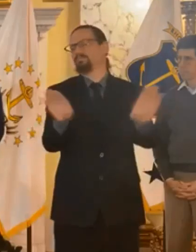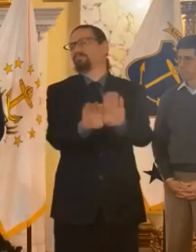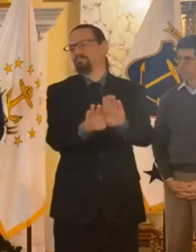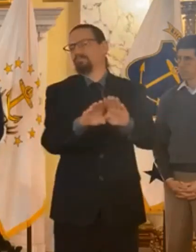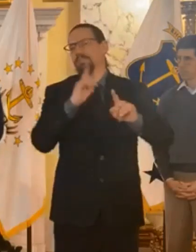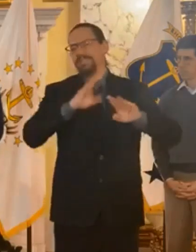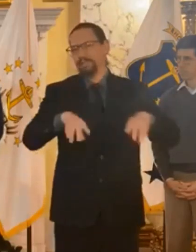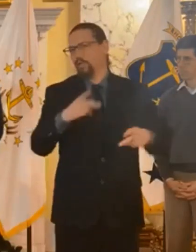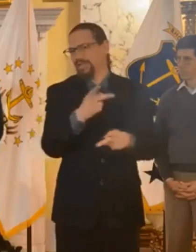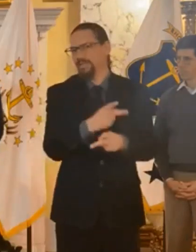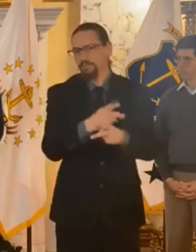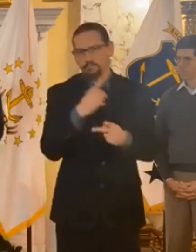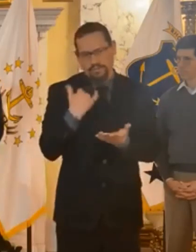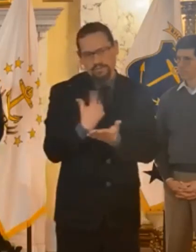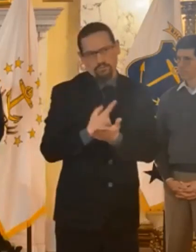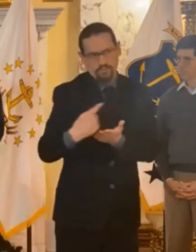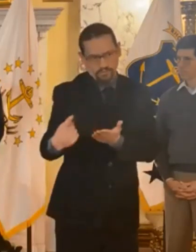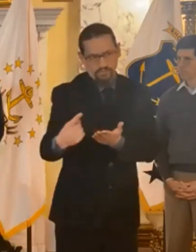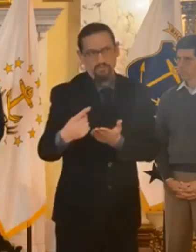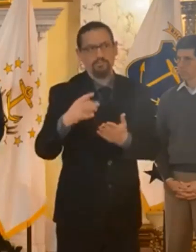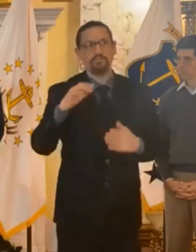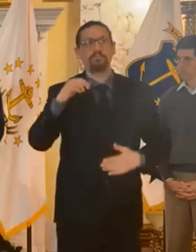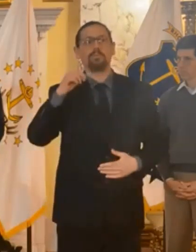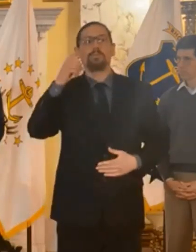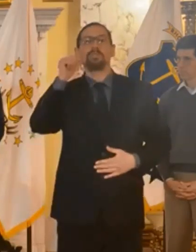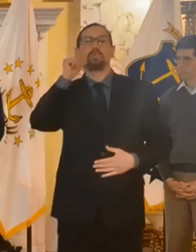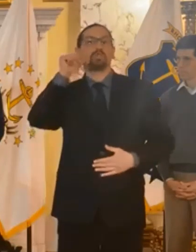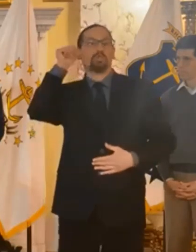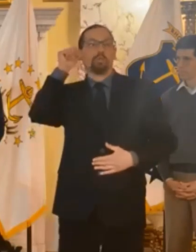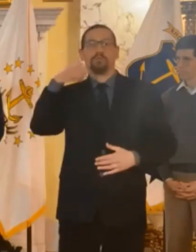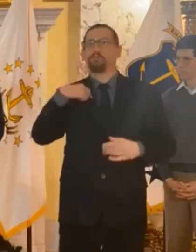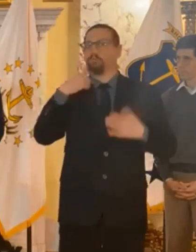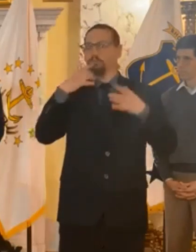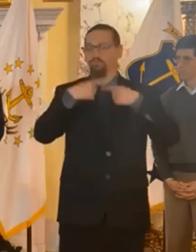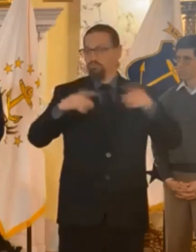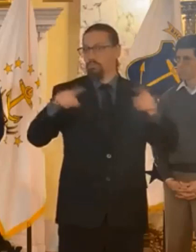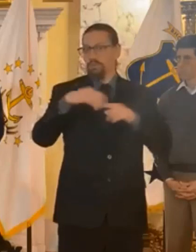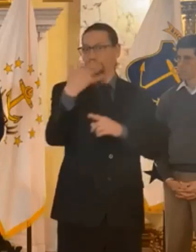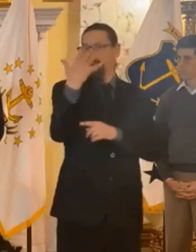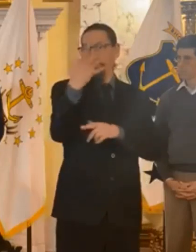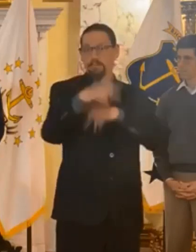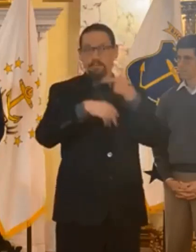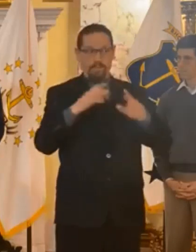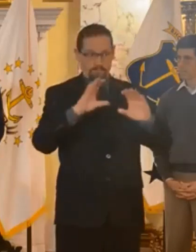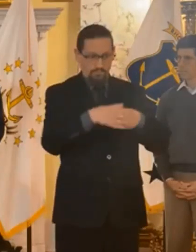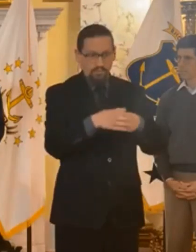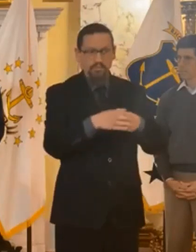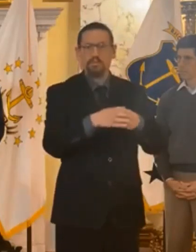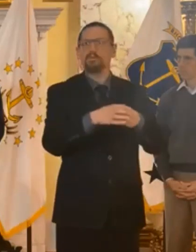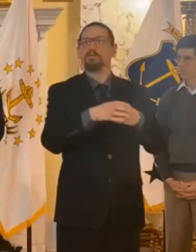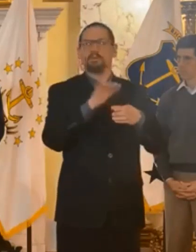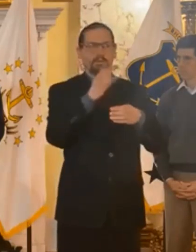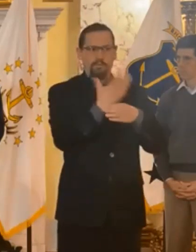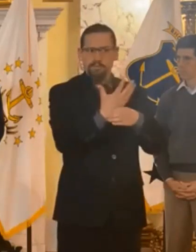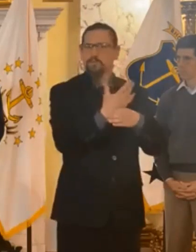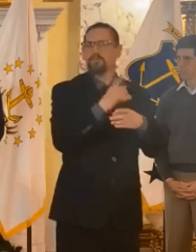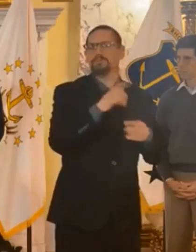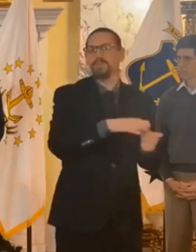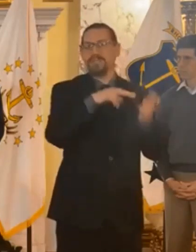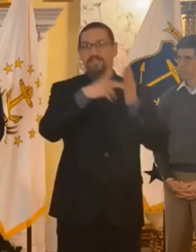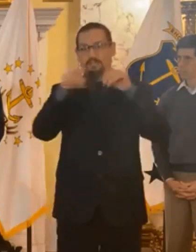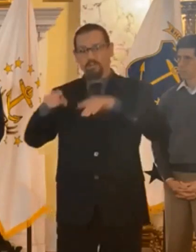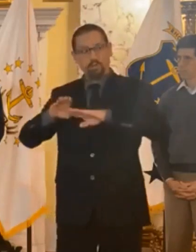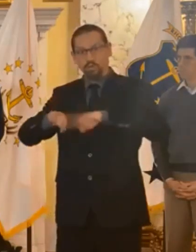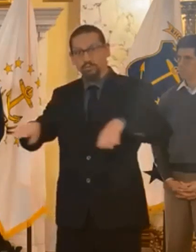You can't congregate in groups bigger than five people. I cannot stand here today and tell you that it is safe this week to keep